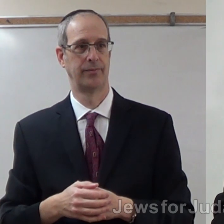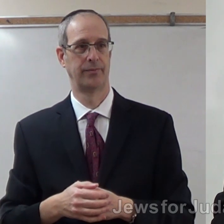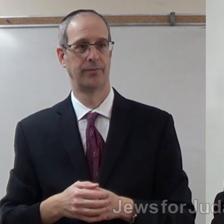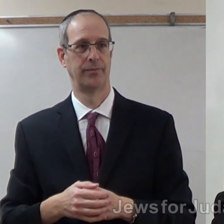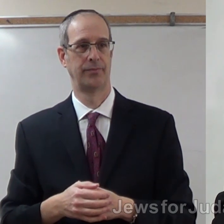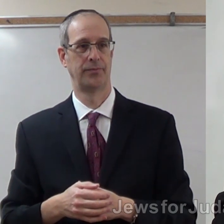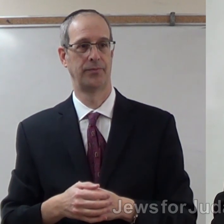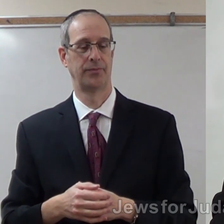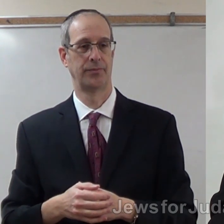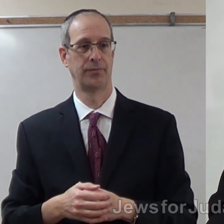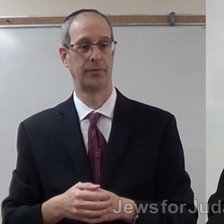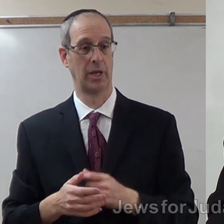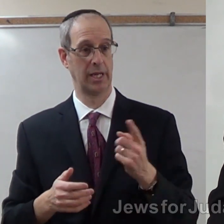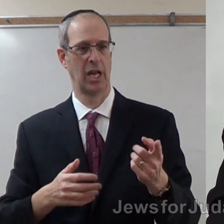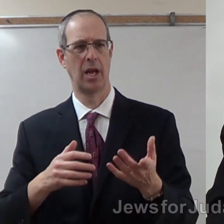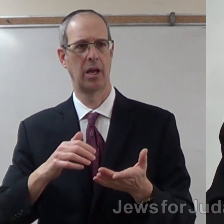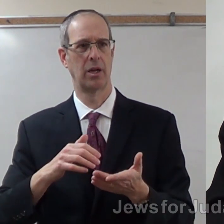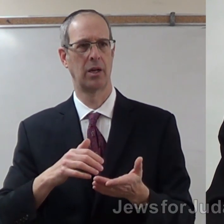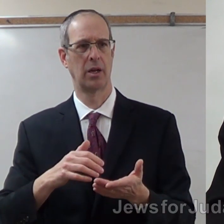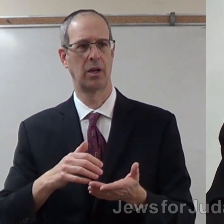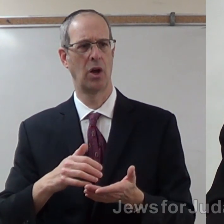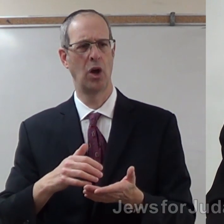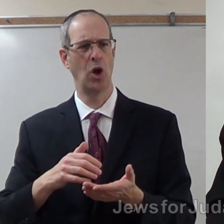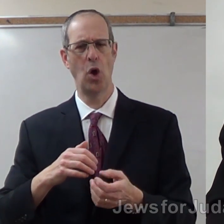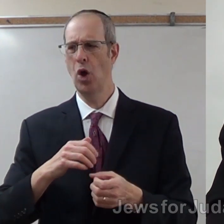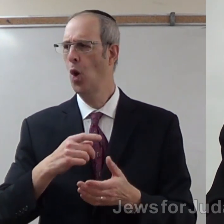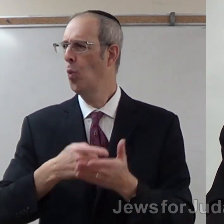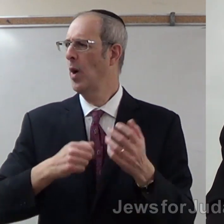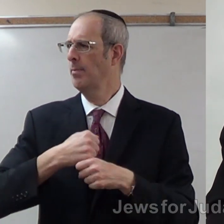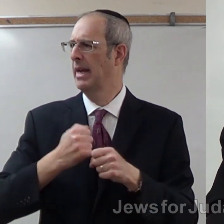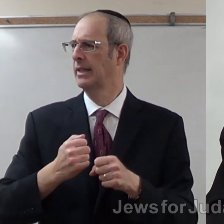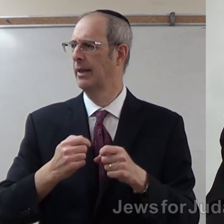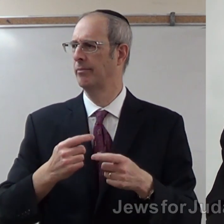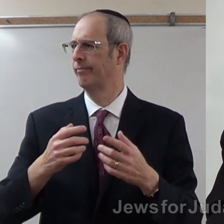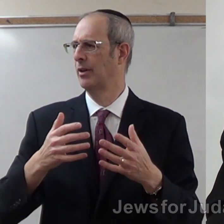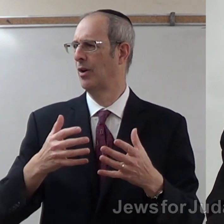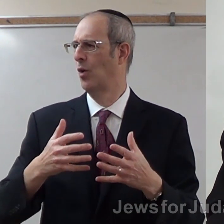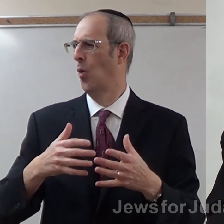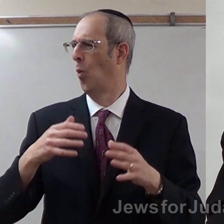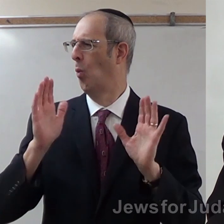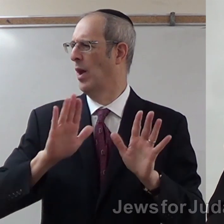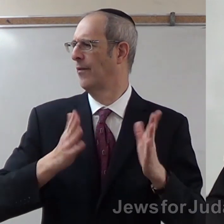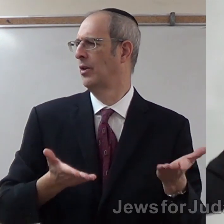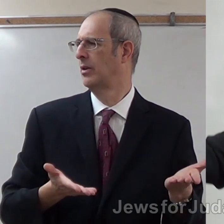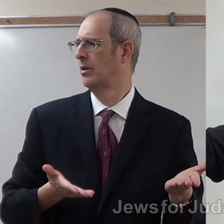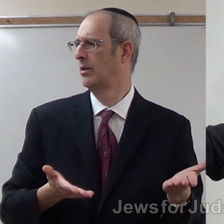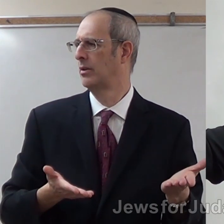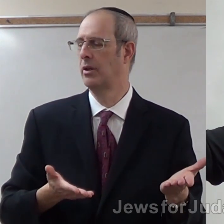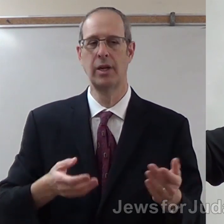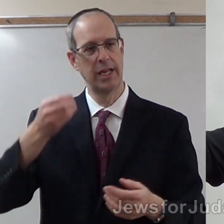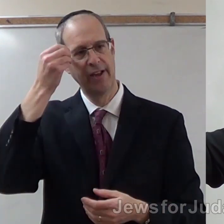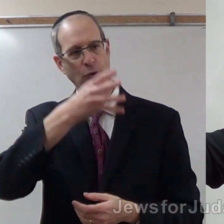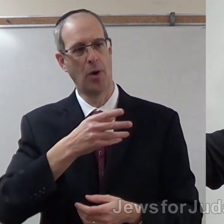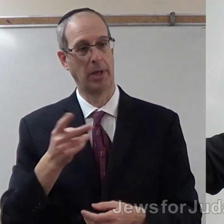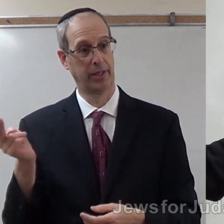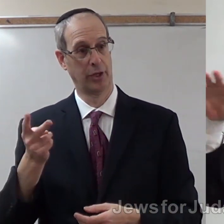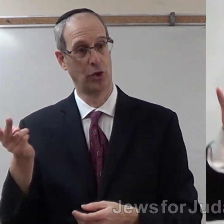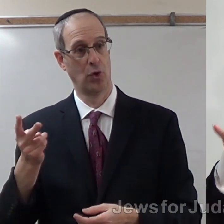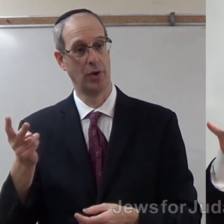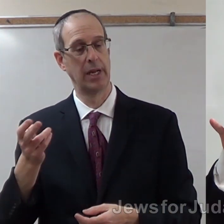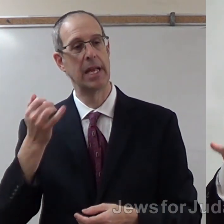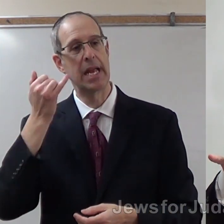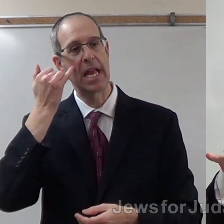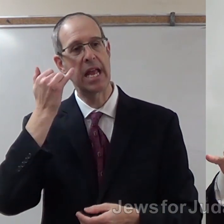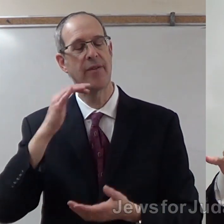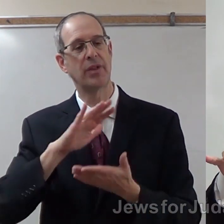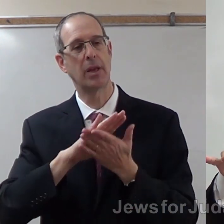And the person wanted to know, what makes them so great? And they were told that these two people, if they